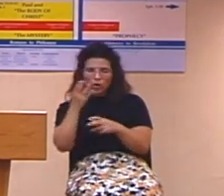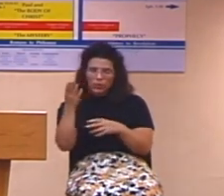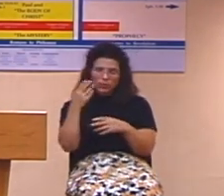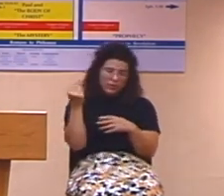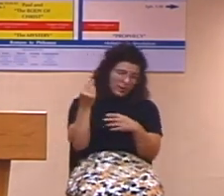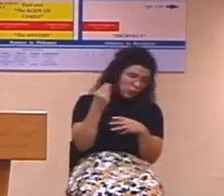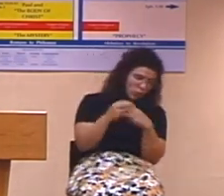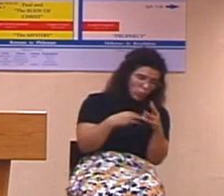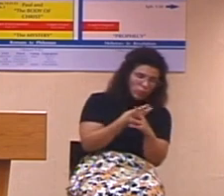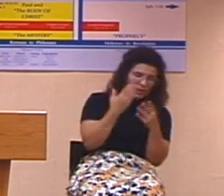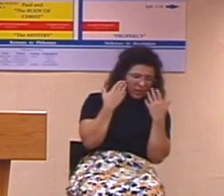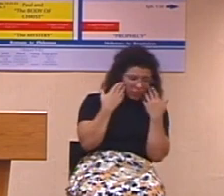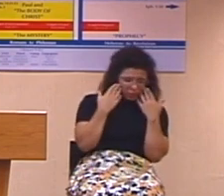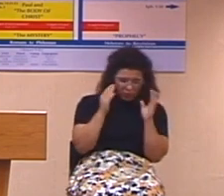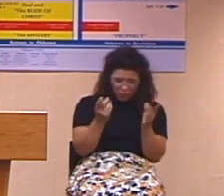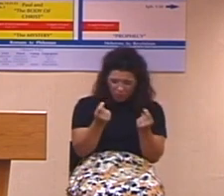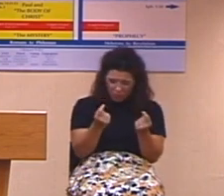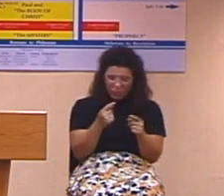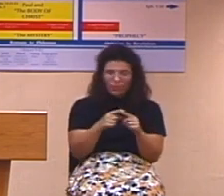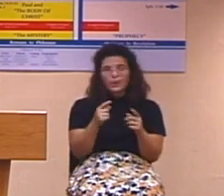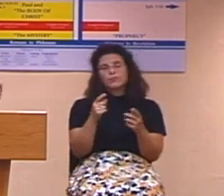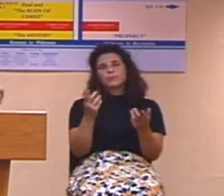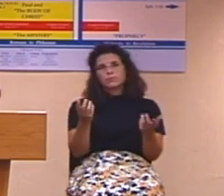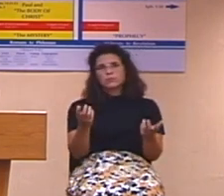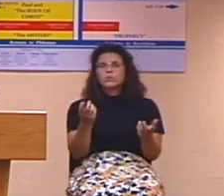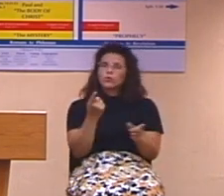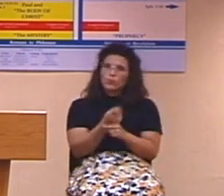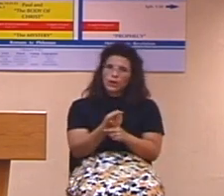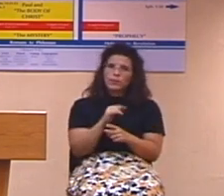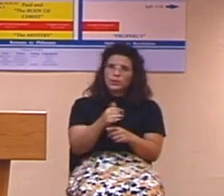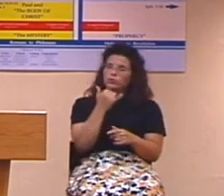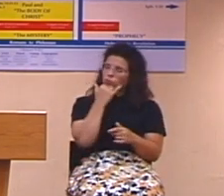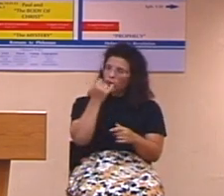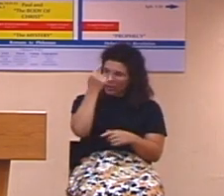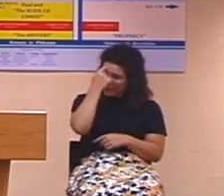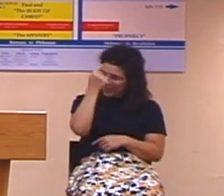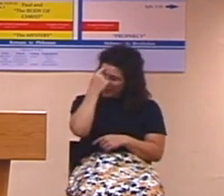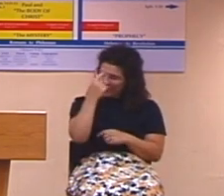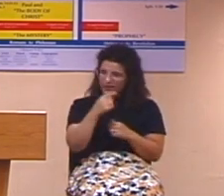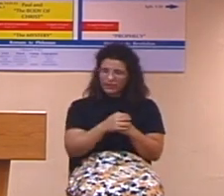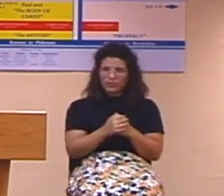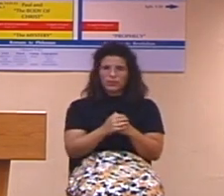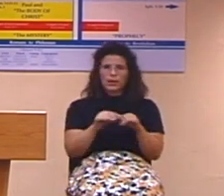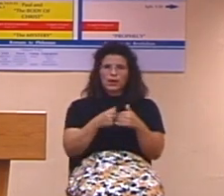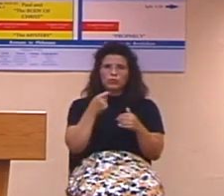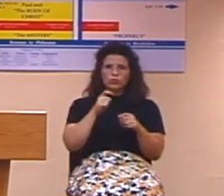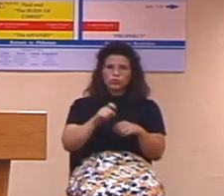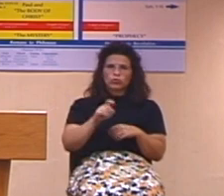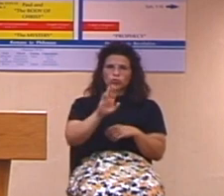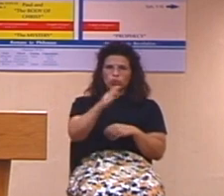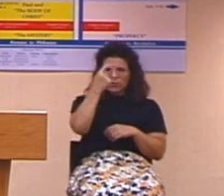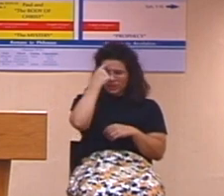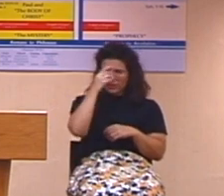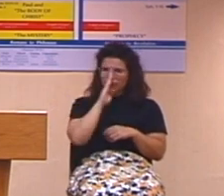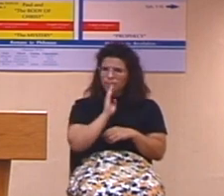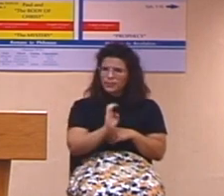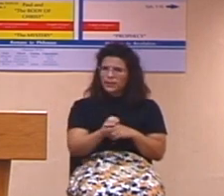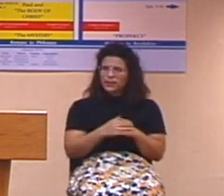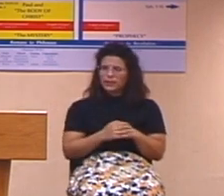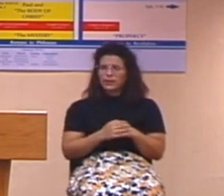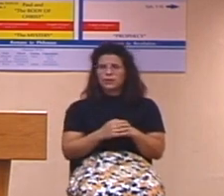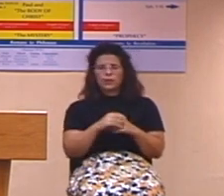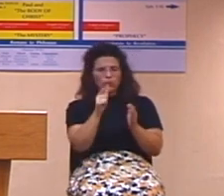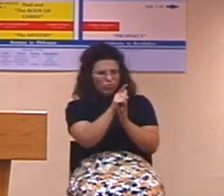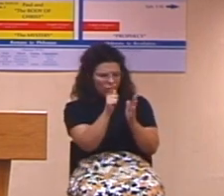No kidding. But that's the wrong thinking. How should your thinking be? Hey,